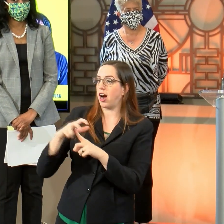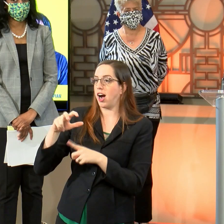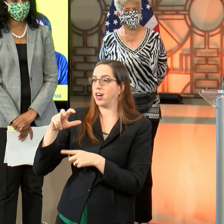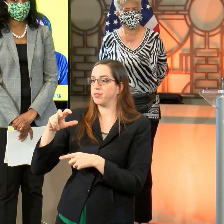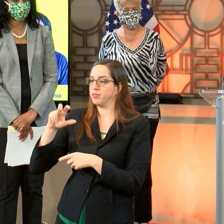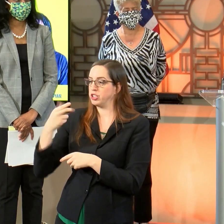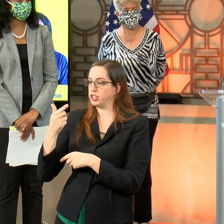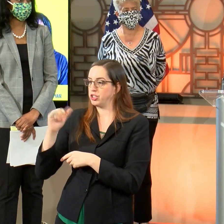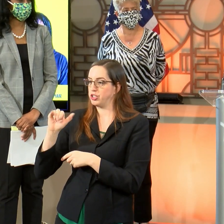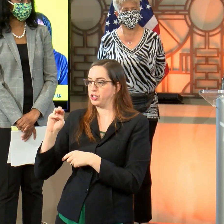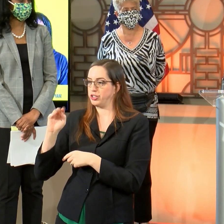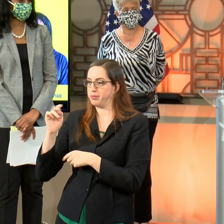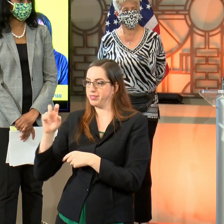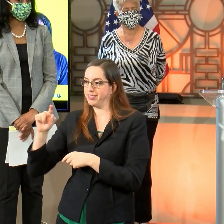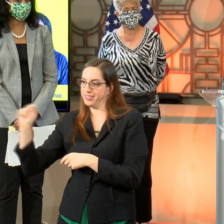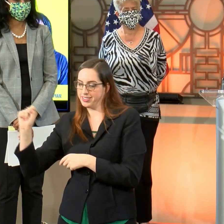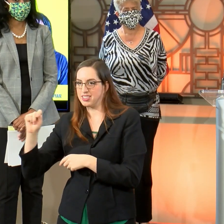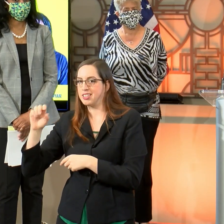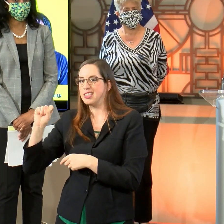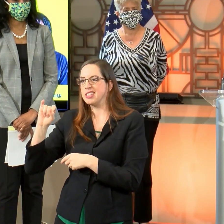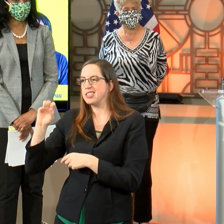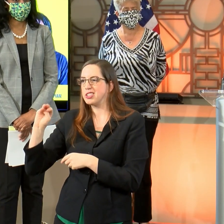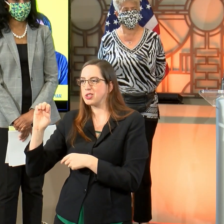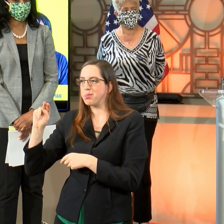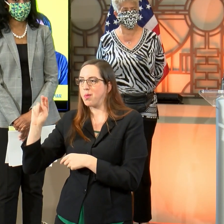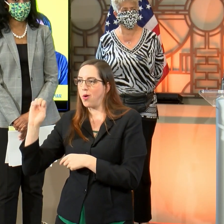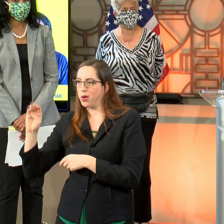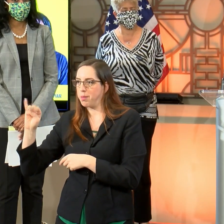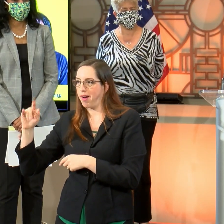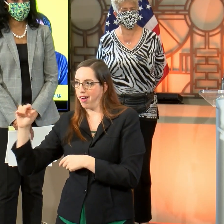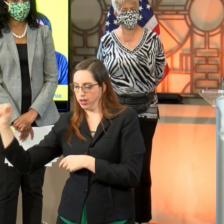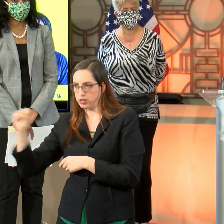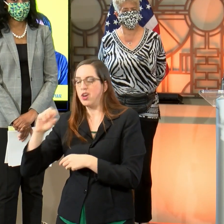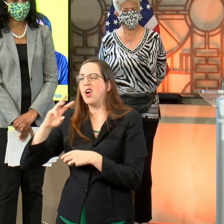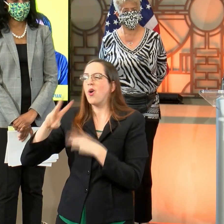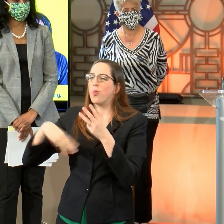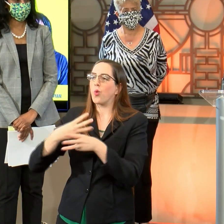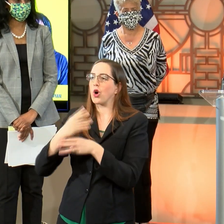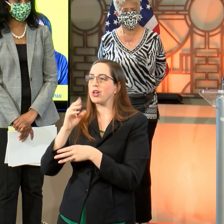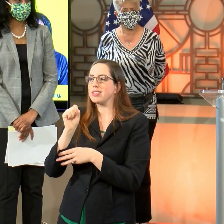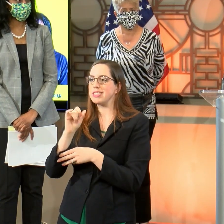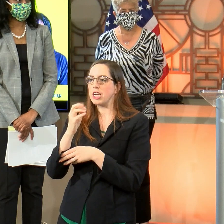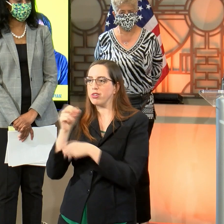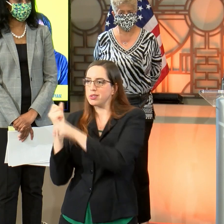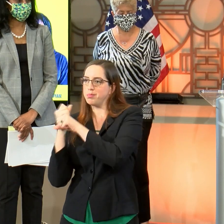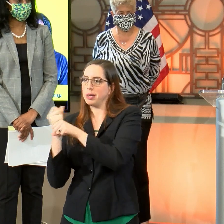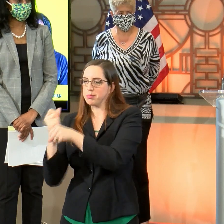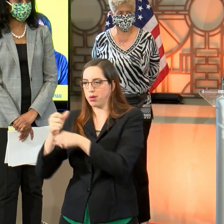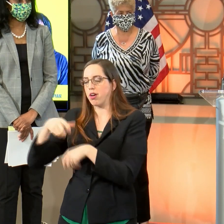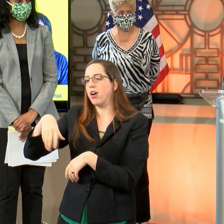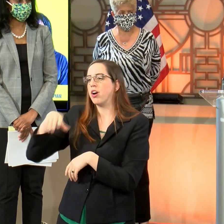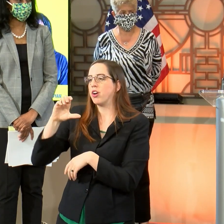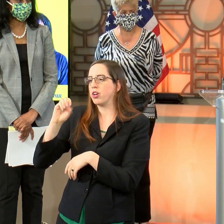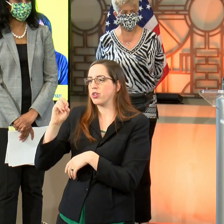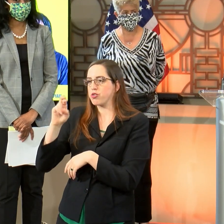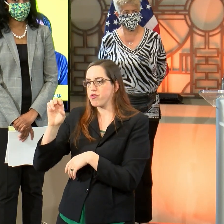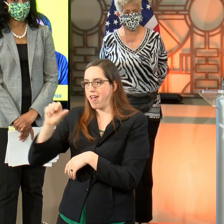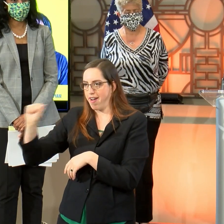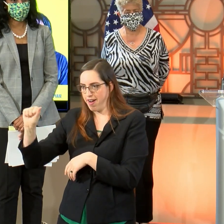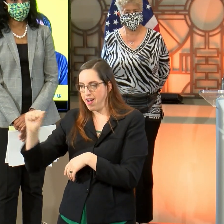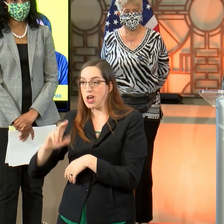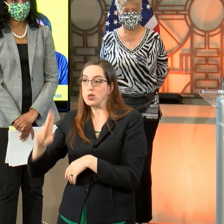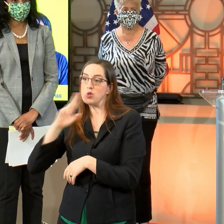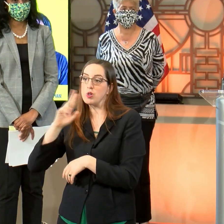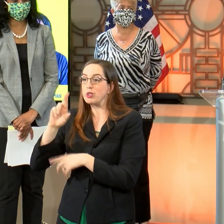Simone Biles, Major League Baseball World Series champion Carlos Correa, and Houston rapper, the boss of